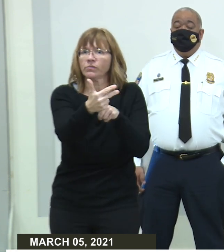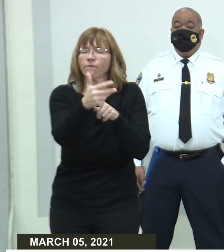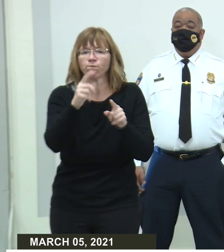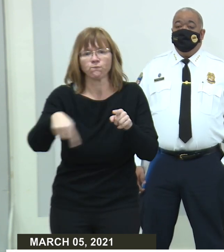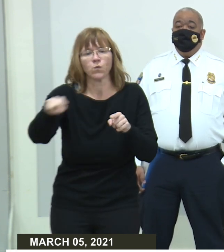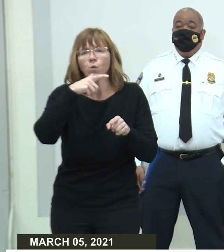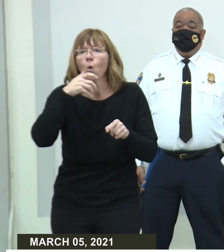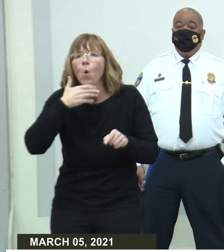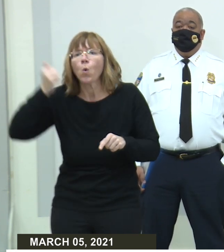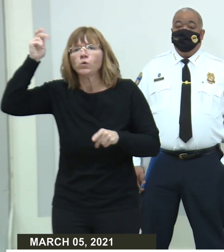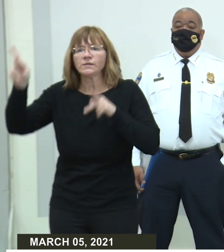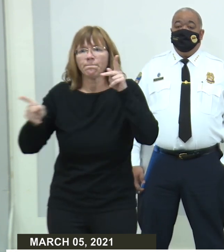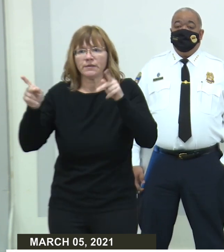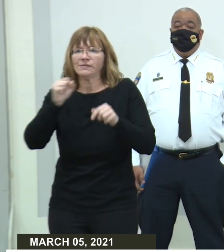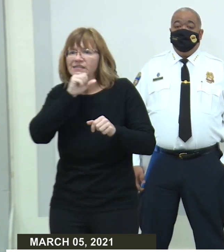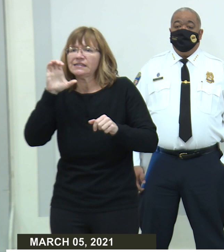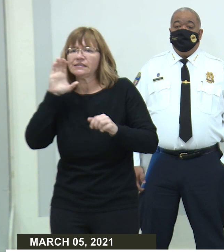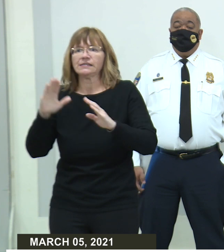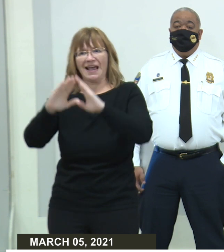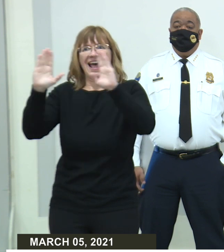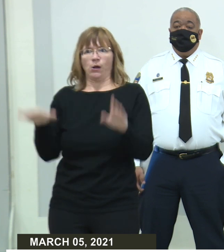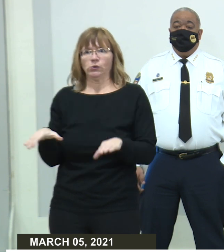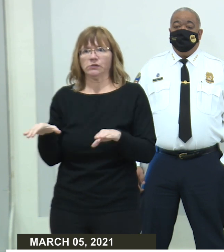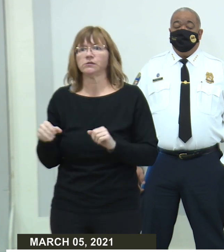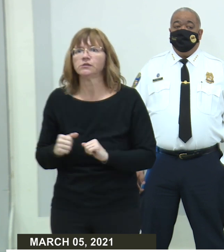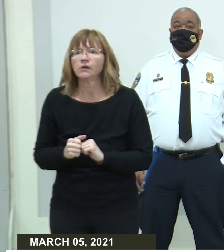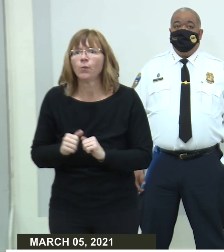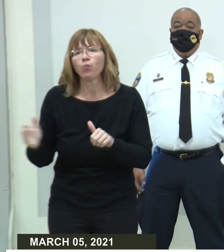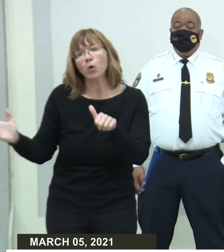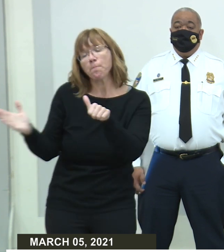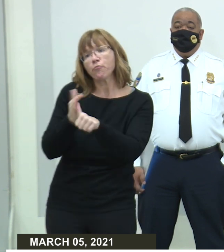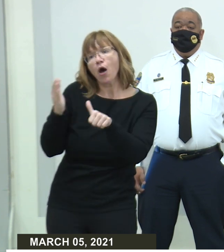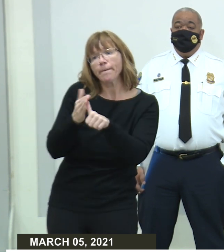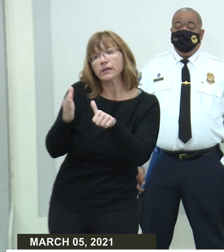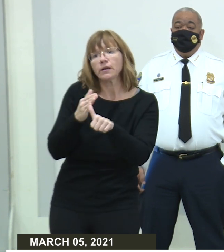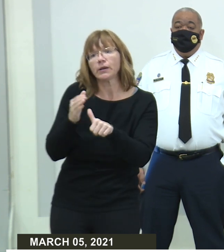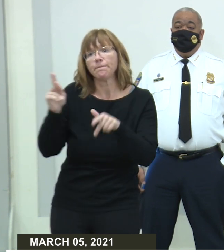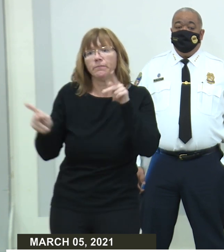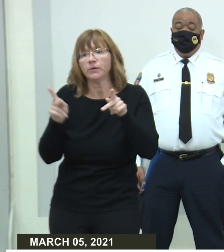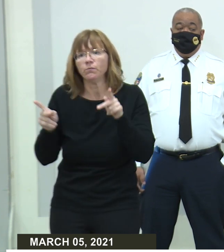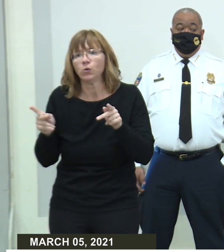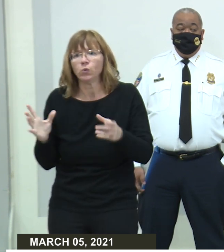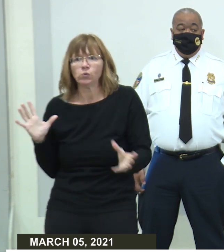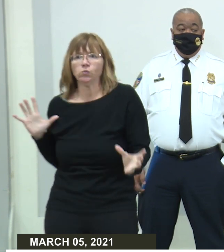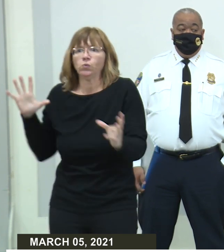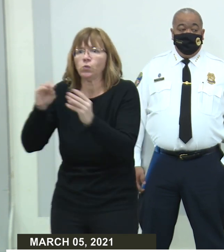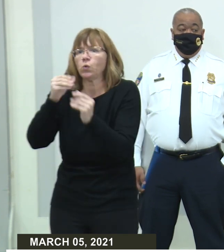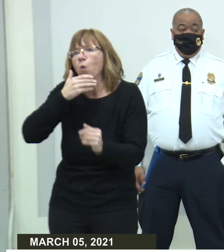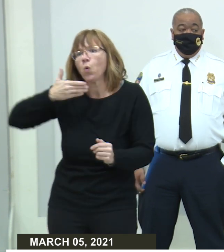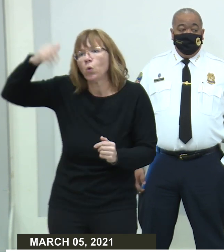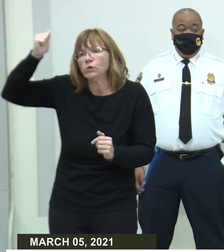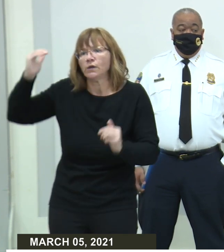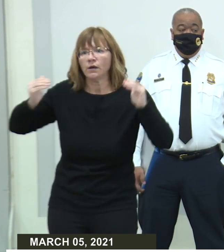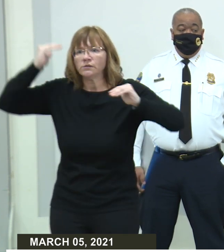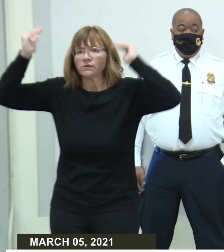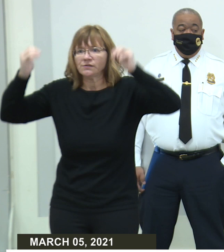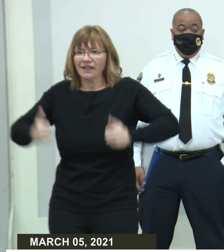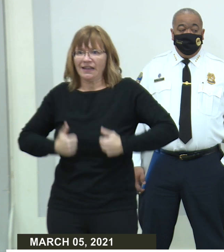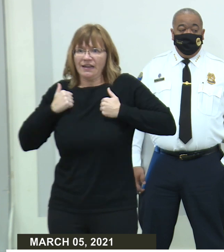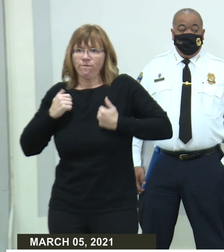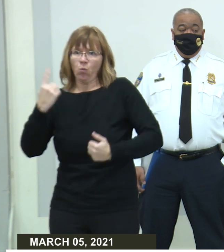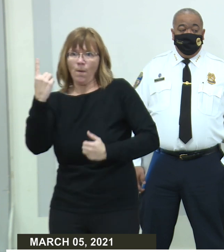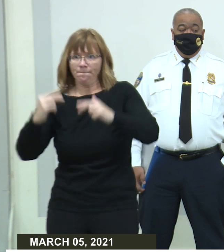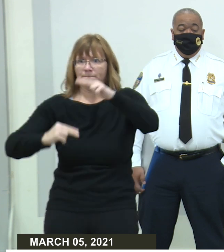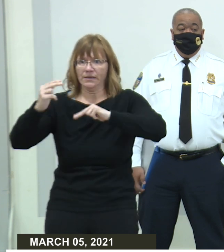We are prioritizing buildings based on the total population of older adults living in a building and the vaccination rate of that